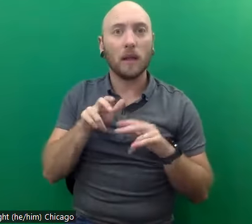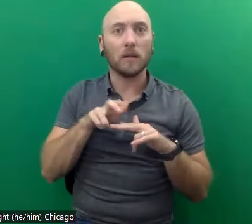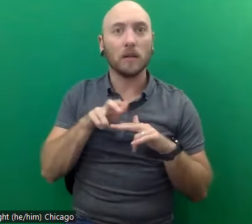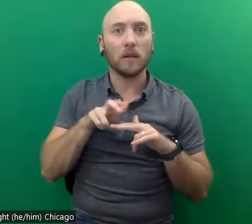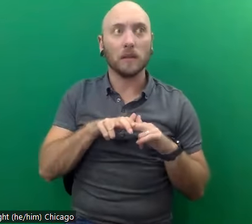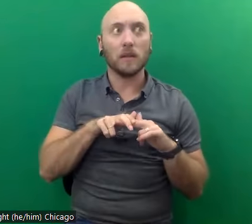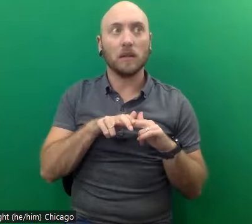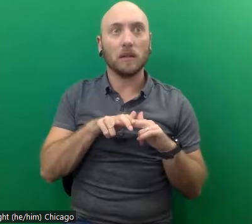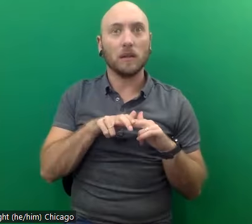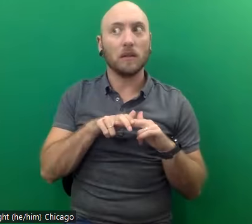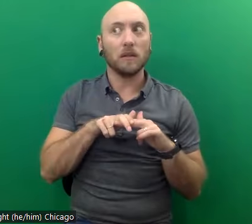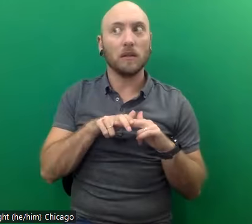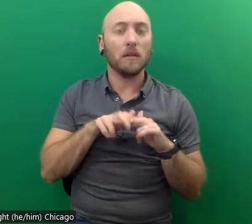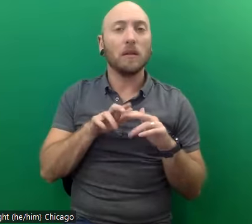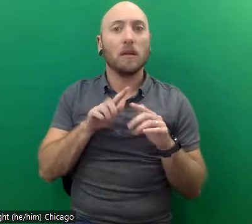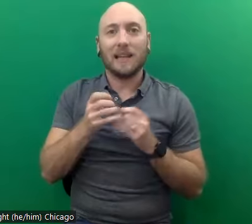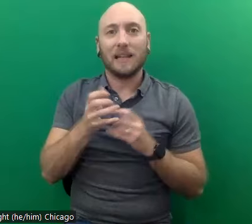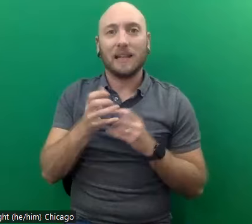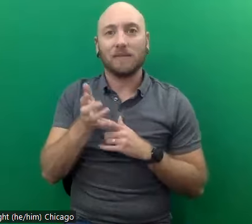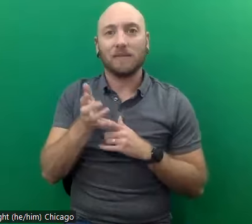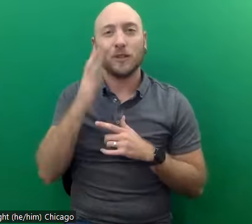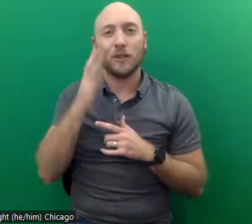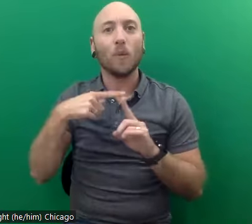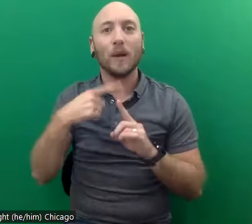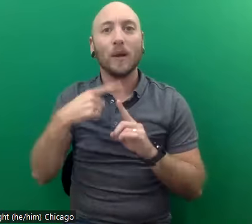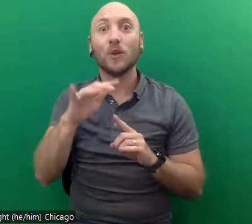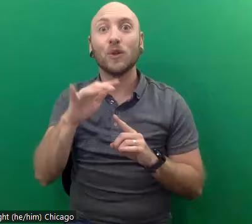And the last 5 minutes were burning desires.